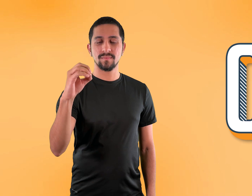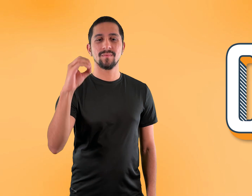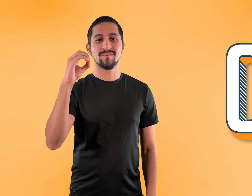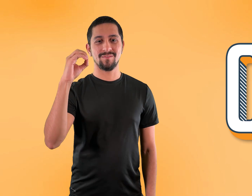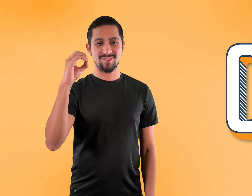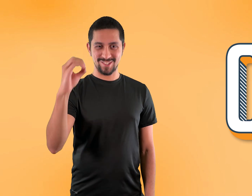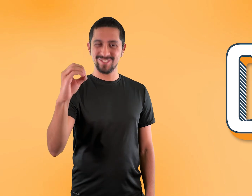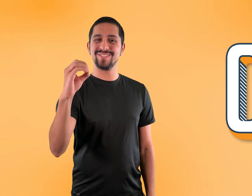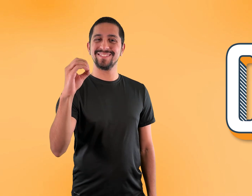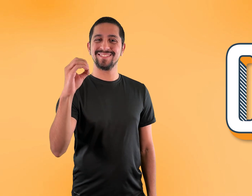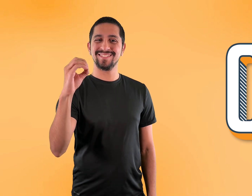O.